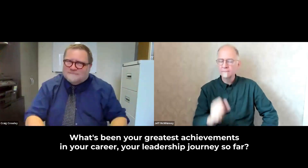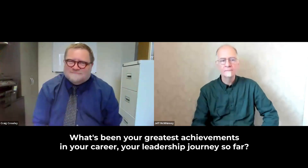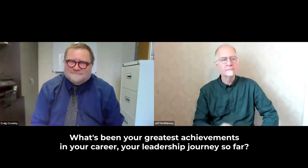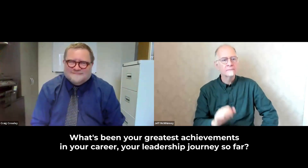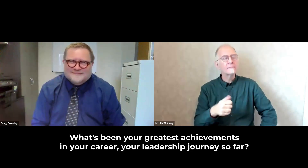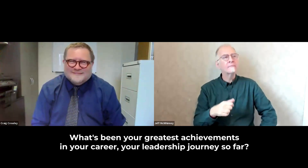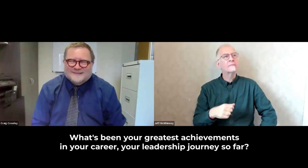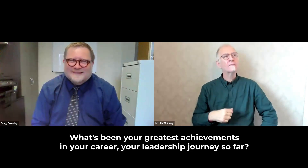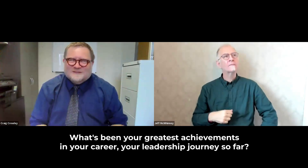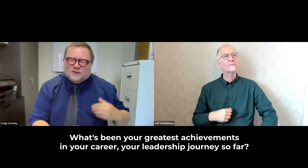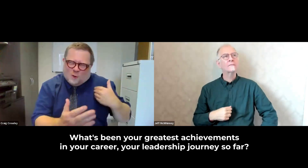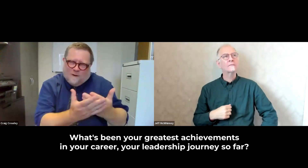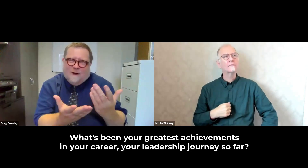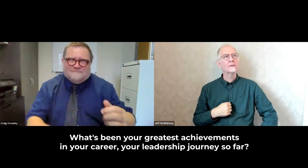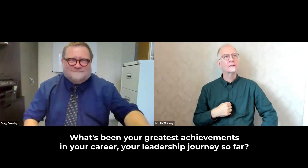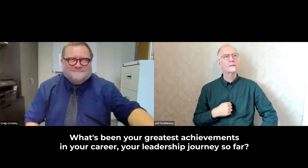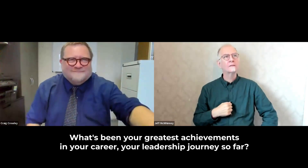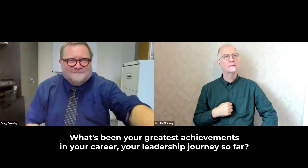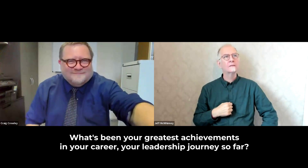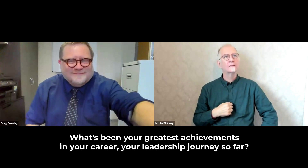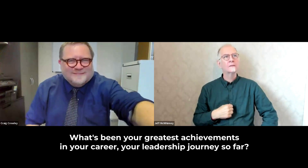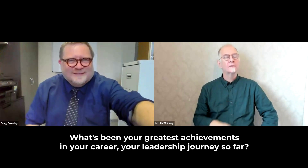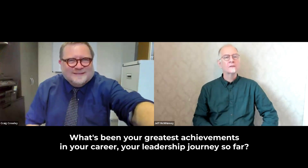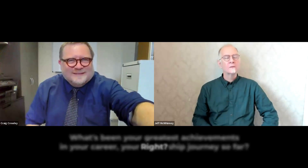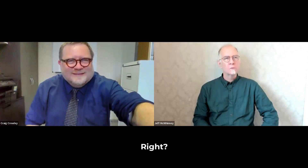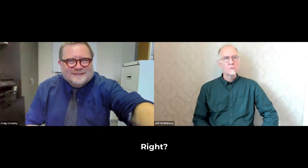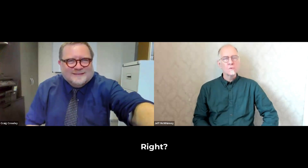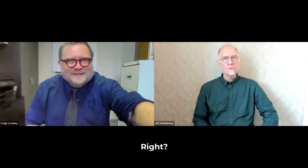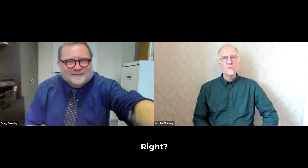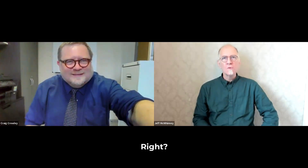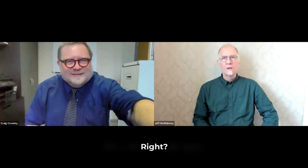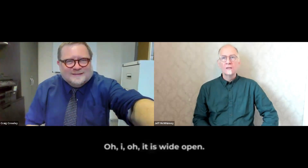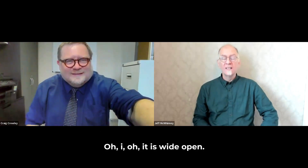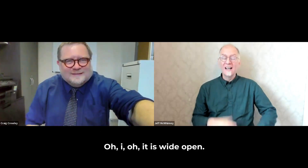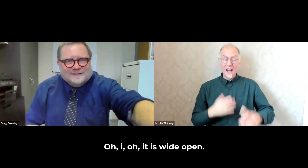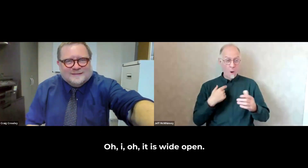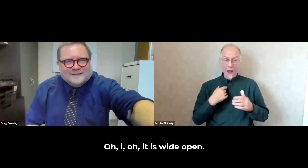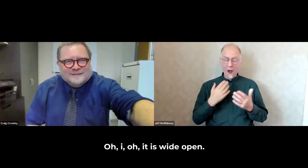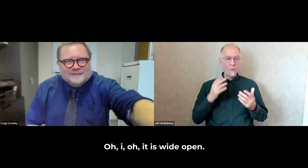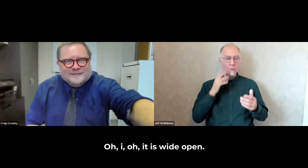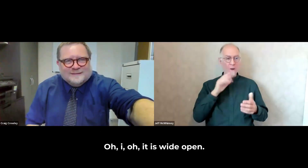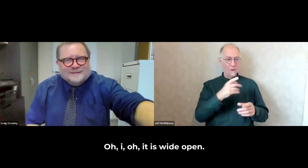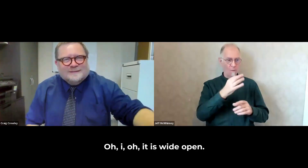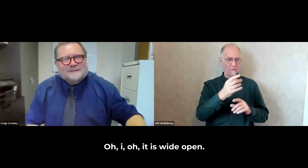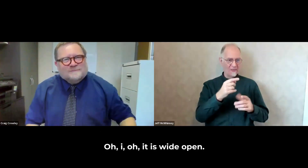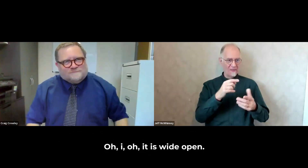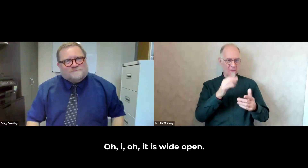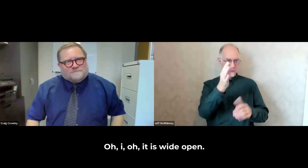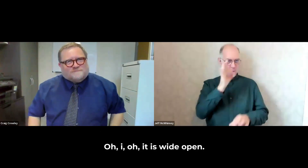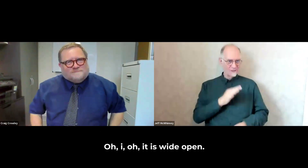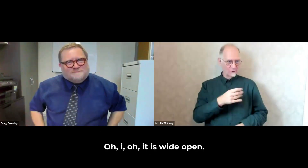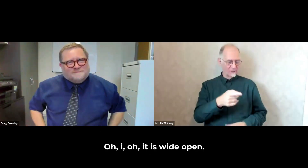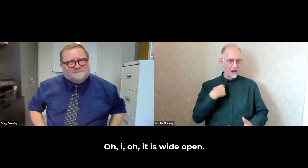career, your leadership journey so far? Right. Oh,